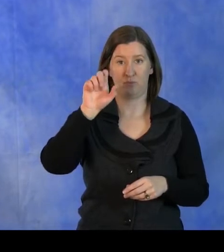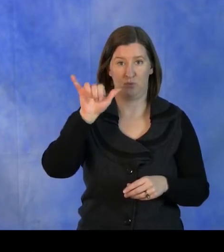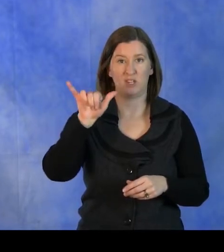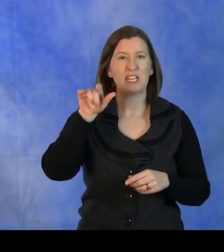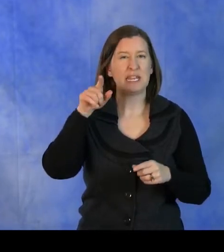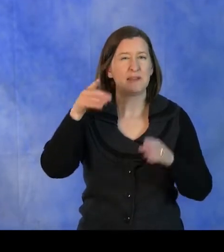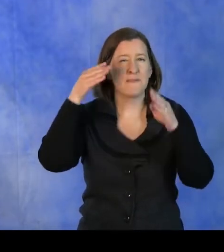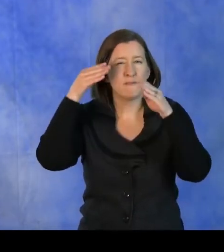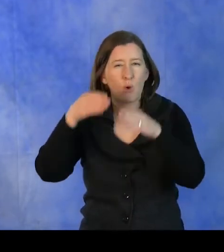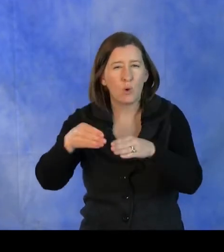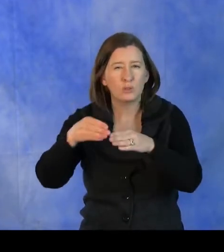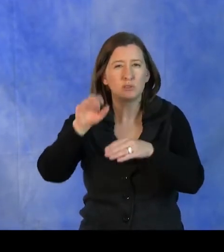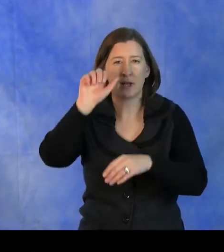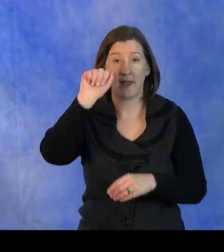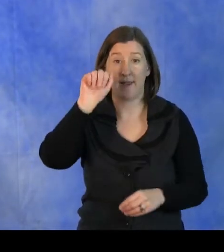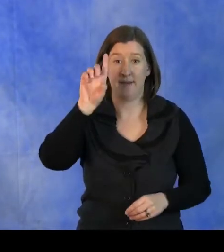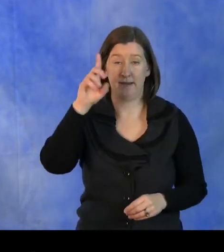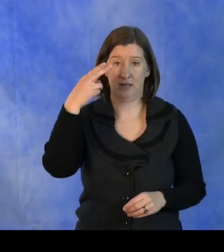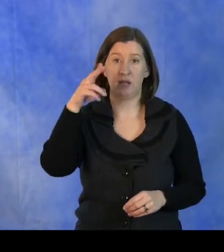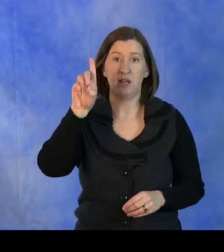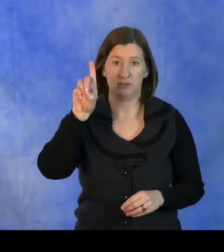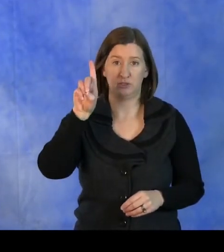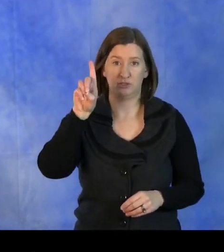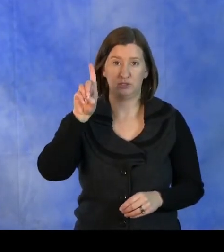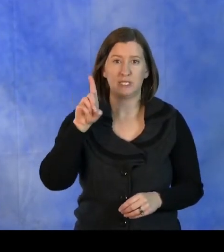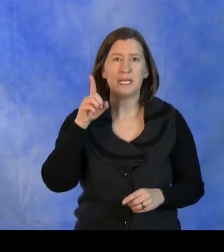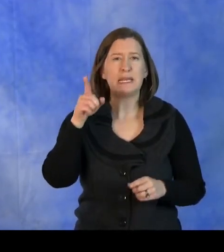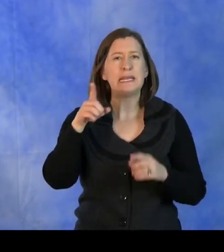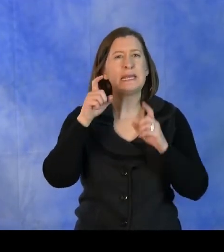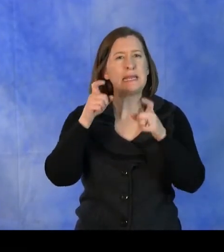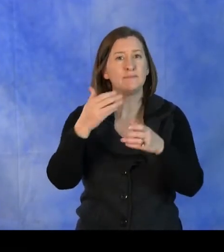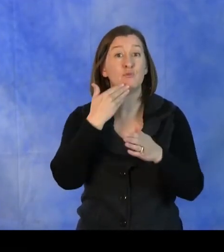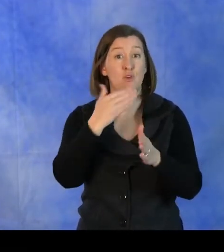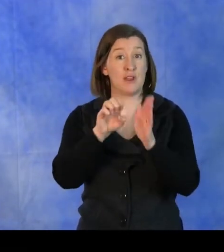A famous researcher named Barkley